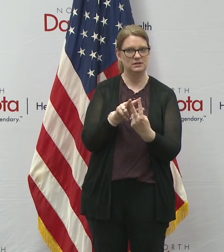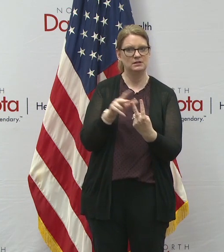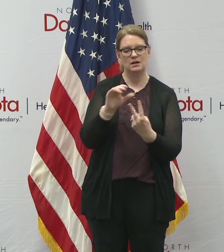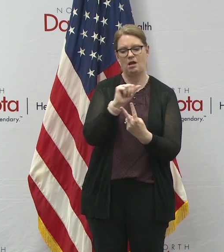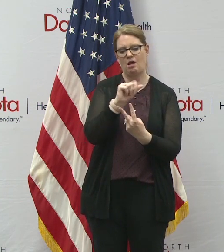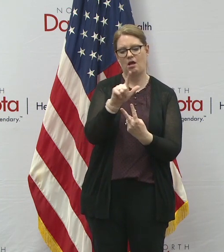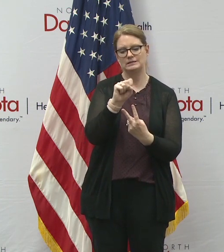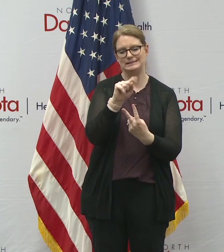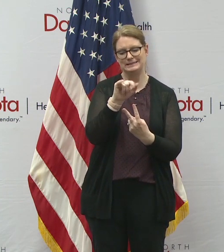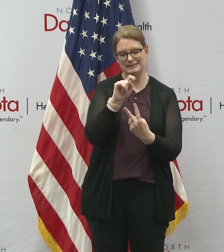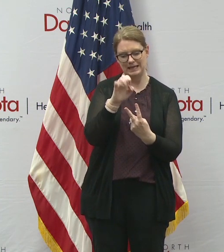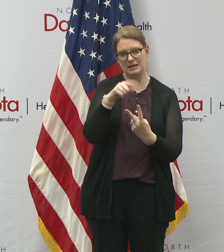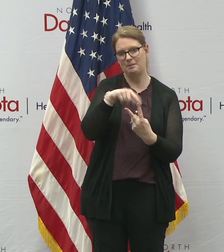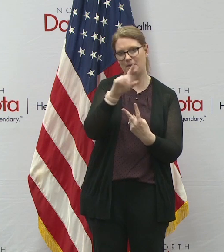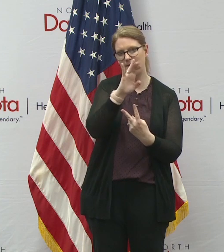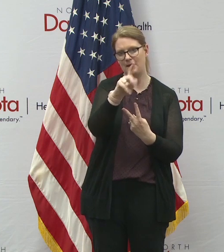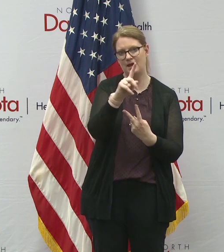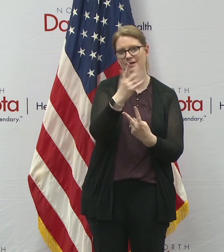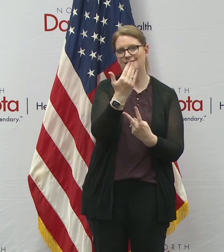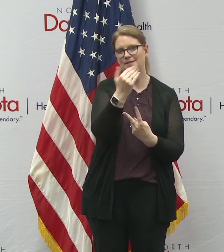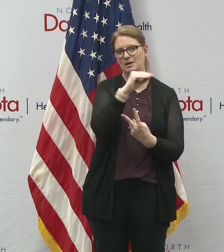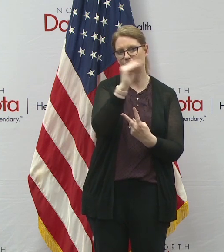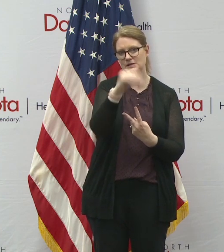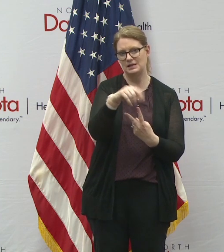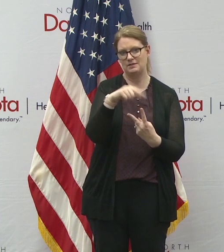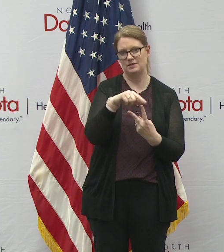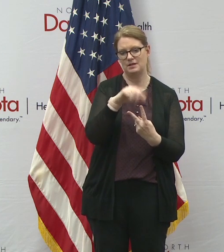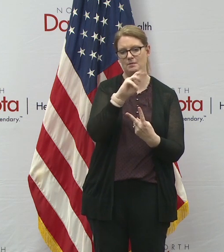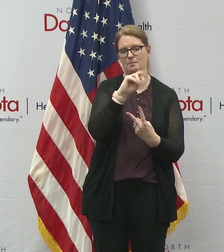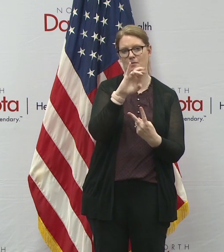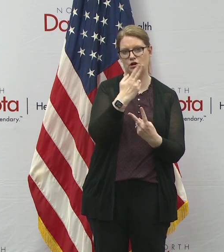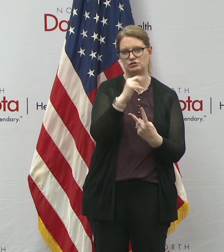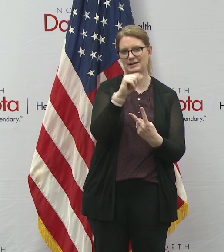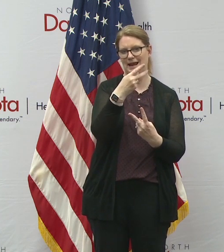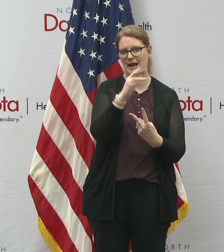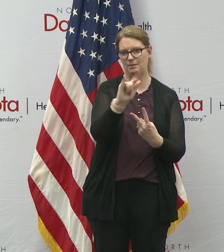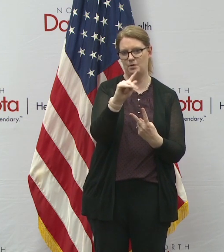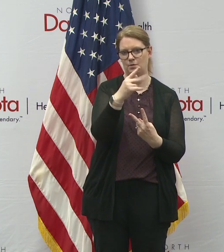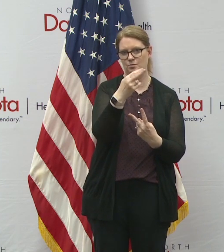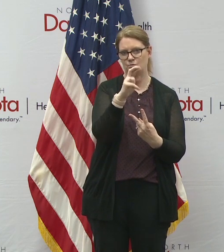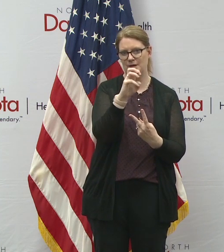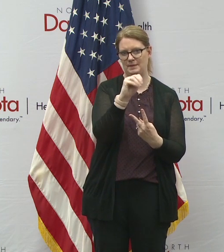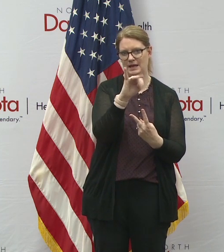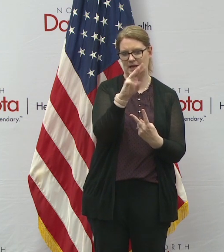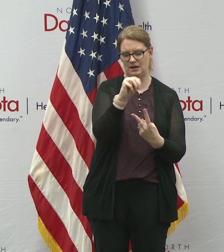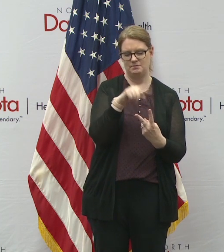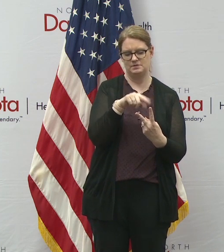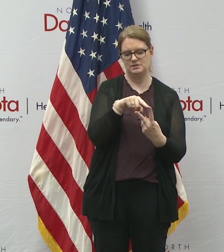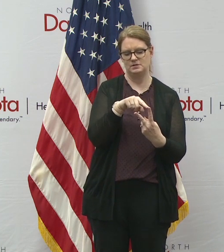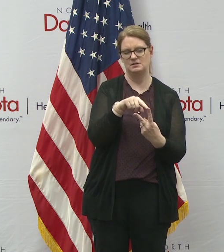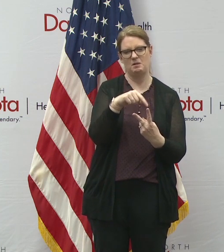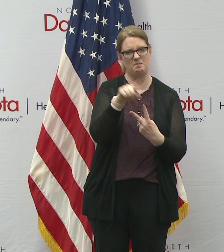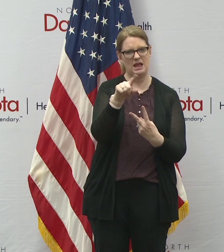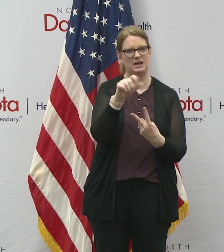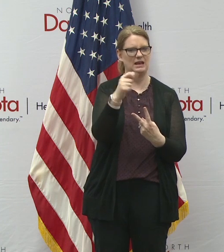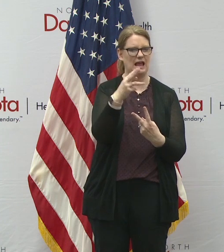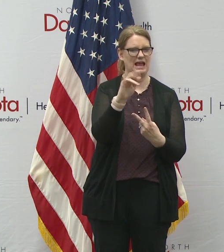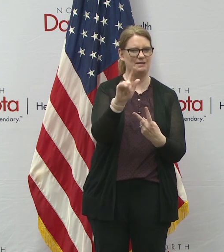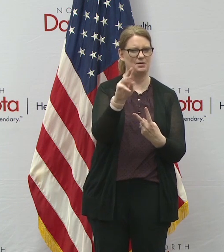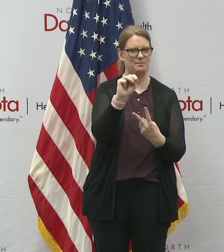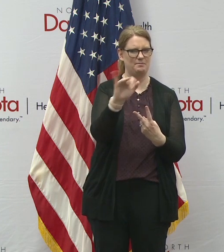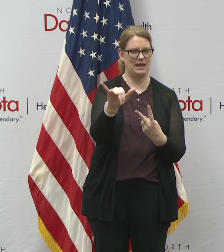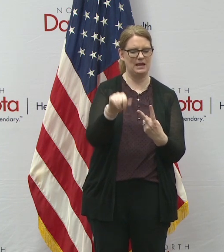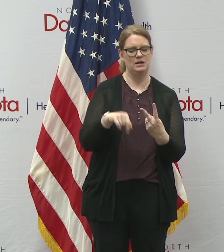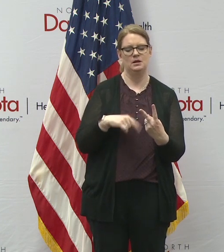may qualify for a payback equal to 15% of their March and April premiums, payable in April and May.